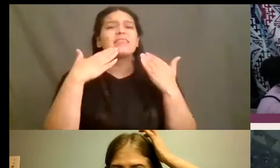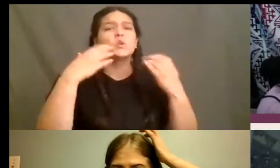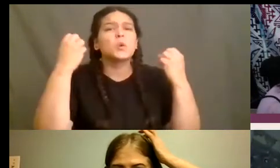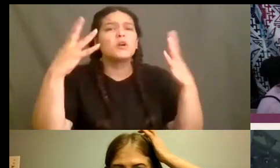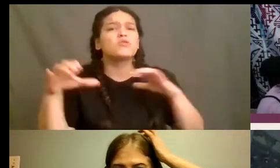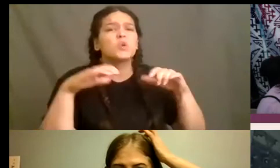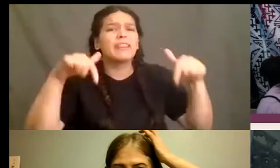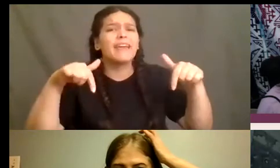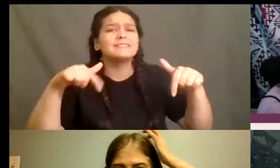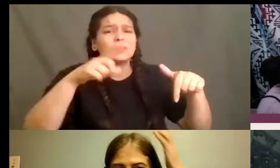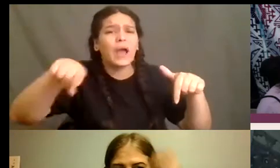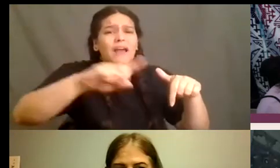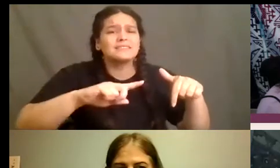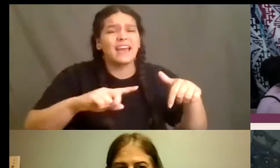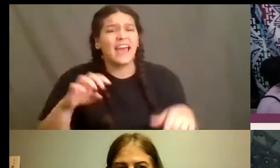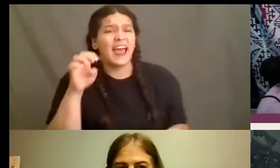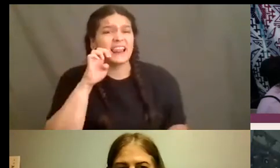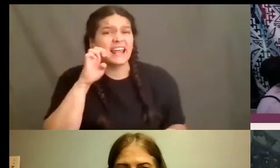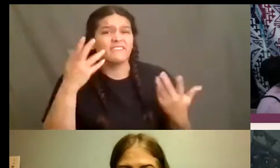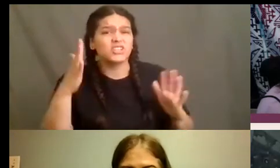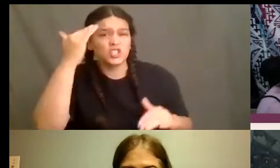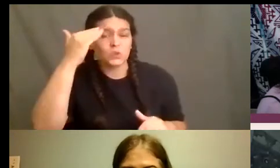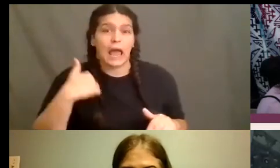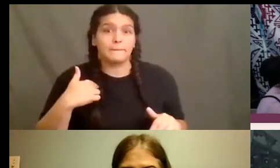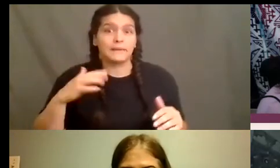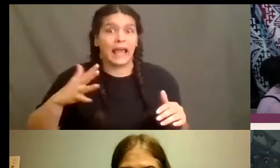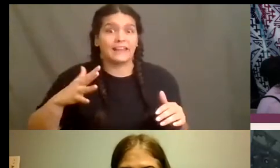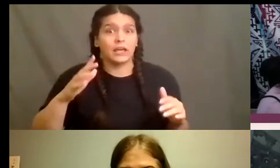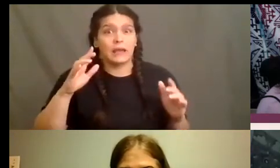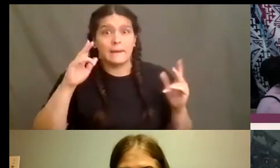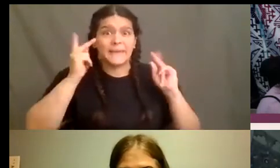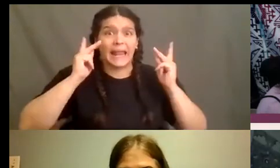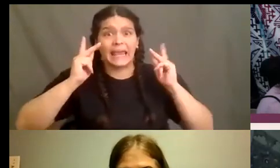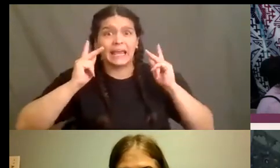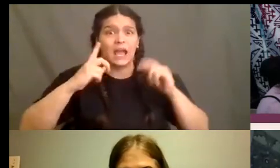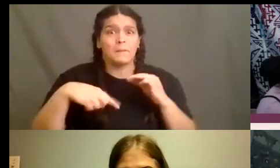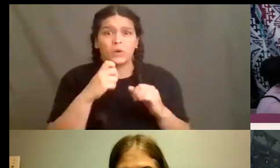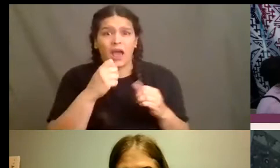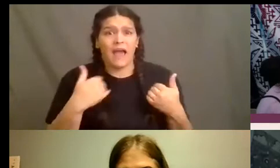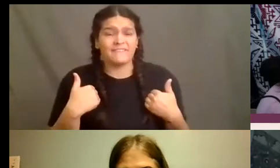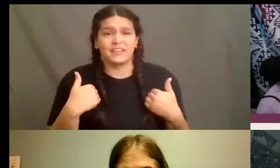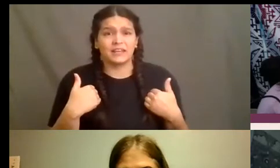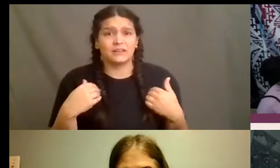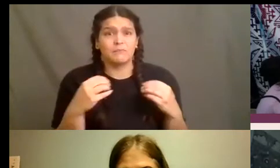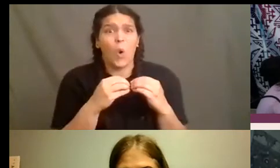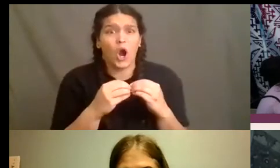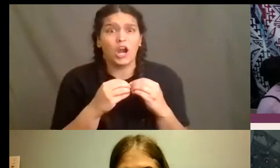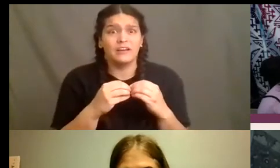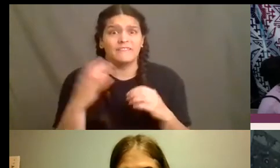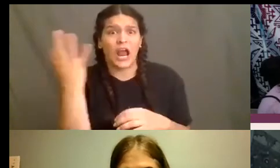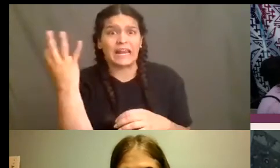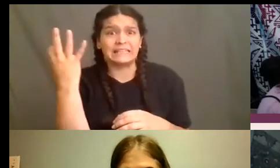guys. As Elena knows, I am sort of in panic mode about not having any more. But Radmilla, it was so